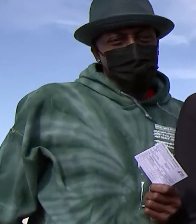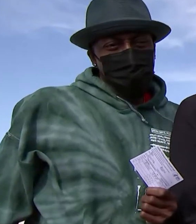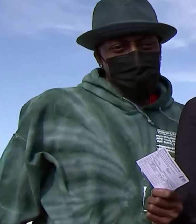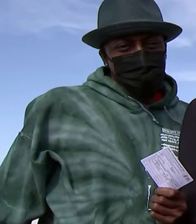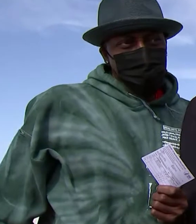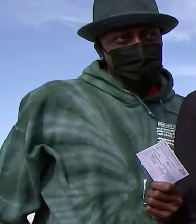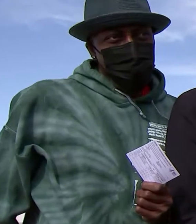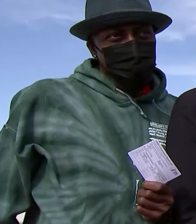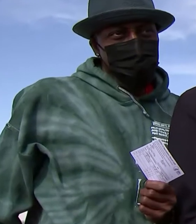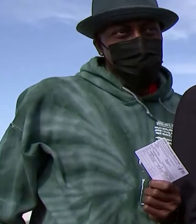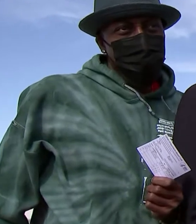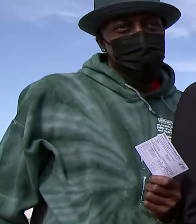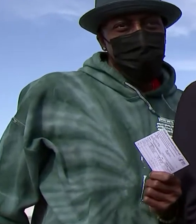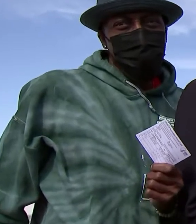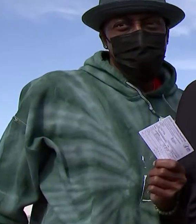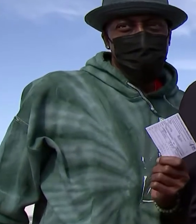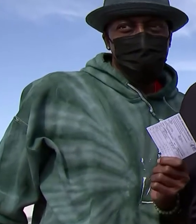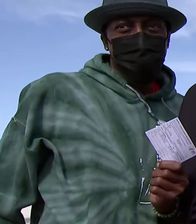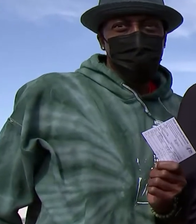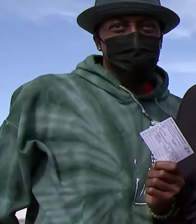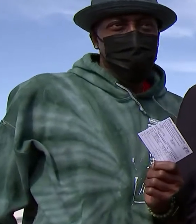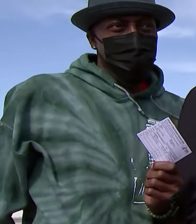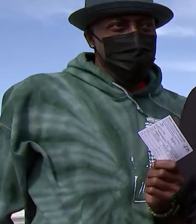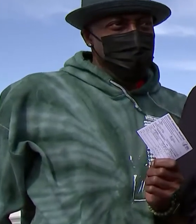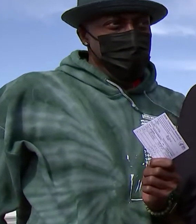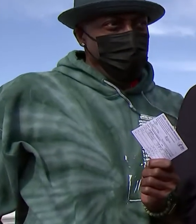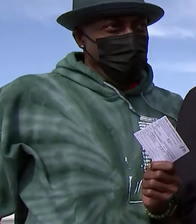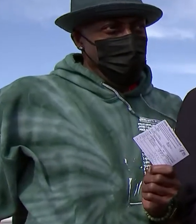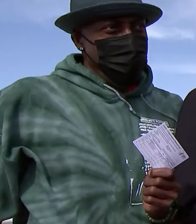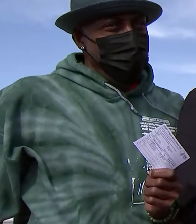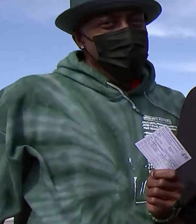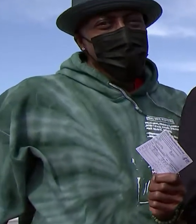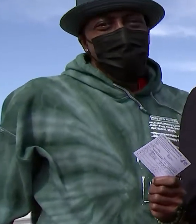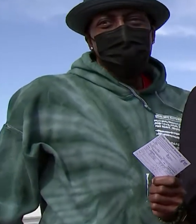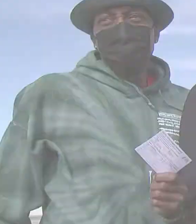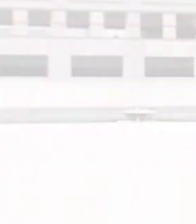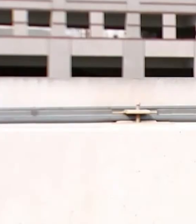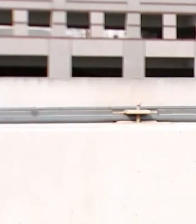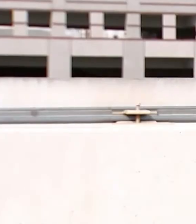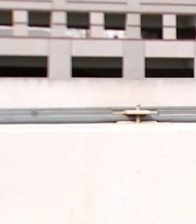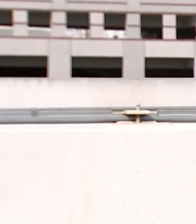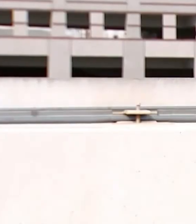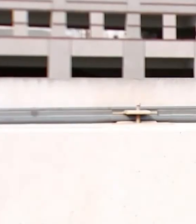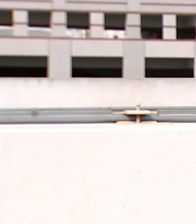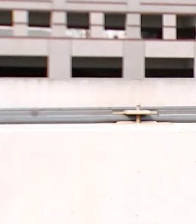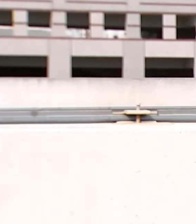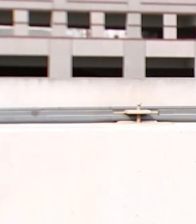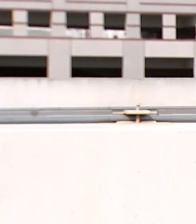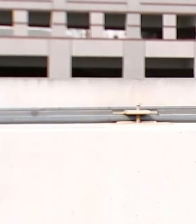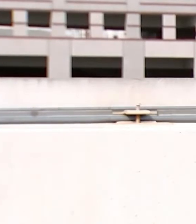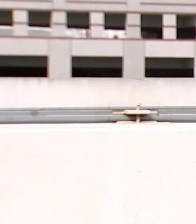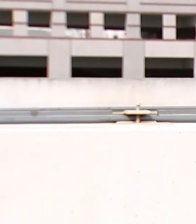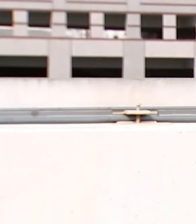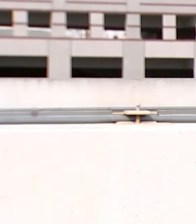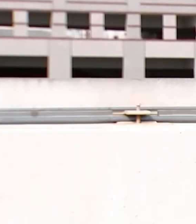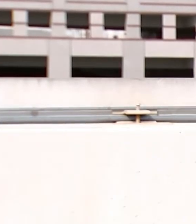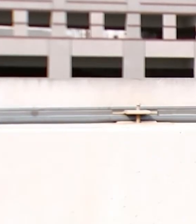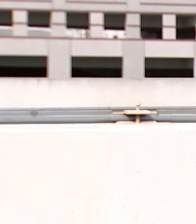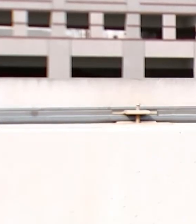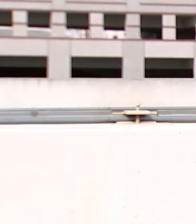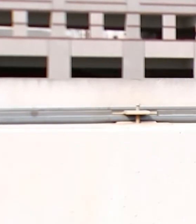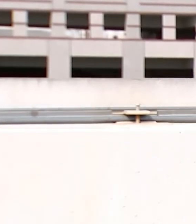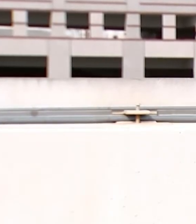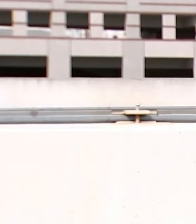To the right. I know. Everybody, yes. Okay. All right, go ahead, Laura. Okay, great. So we'll do you first. Sure,